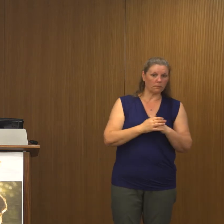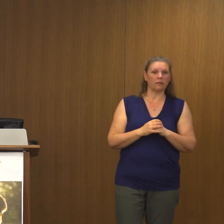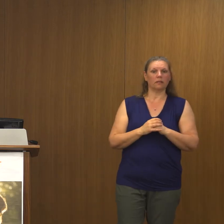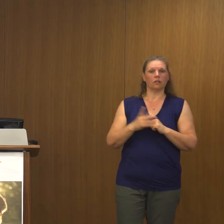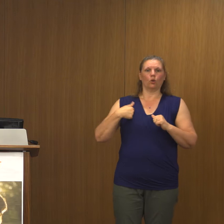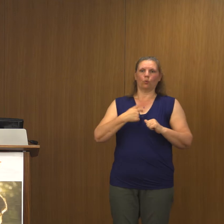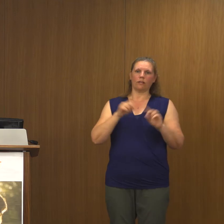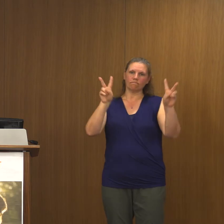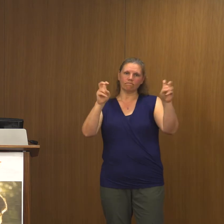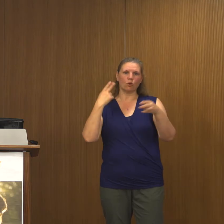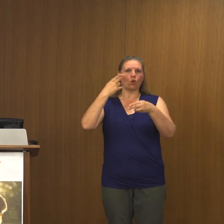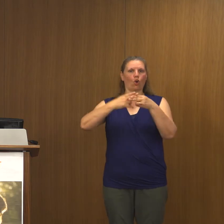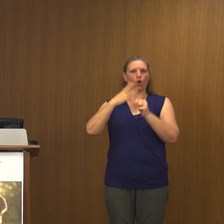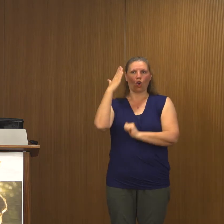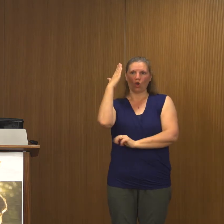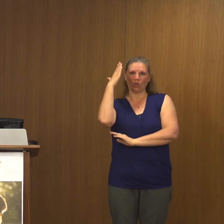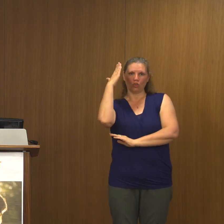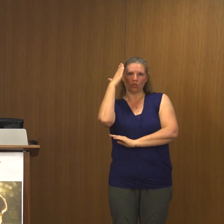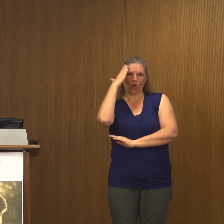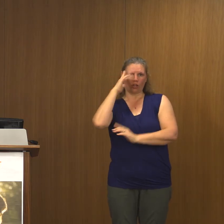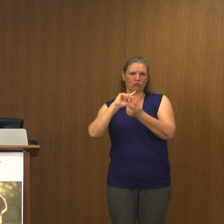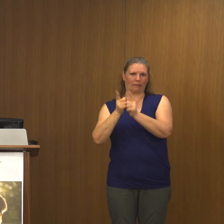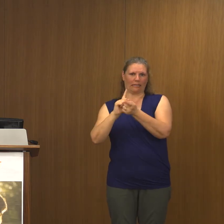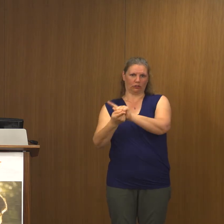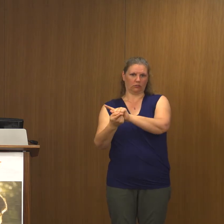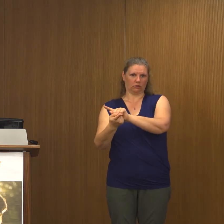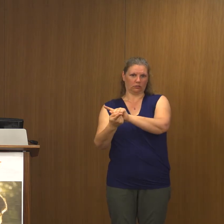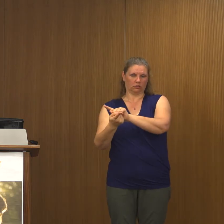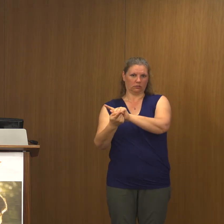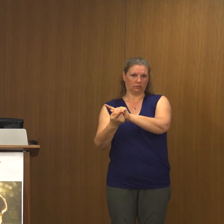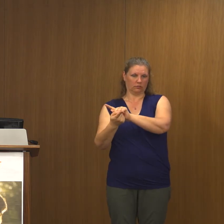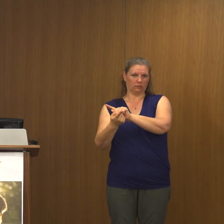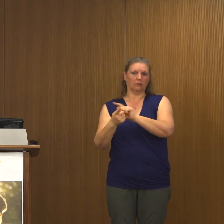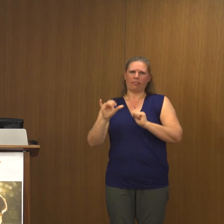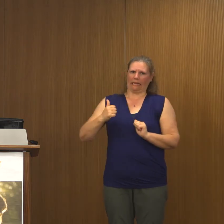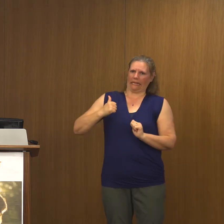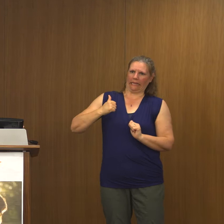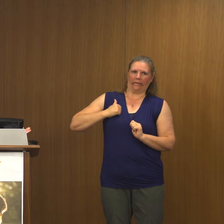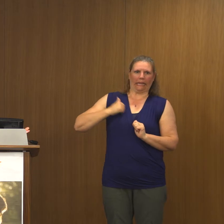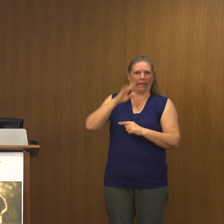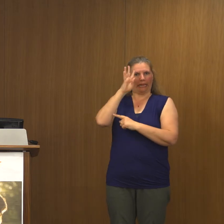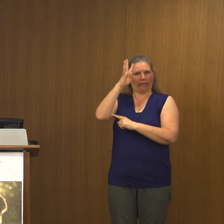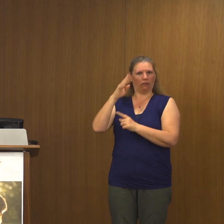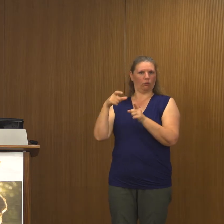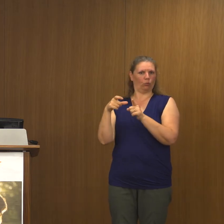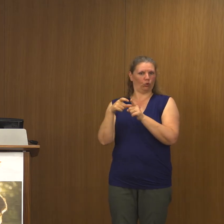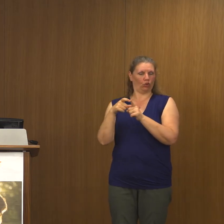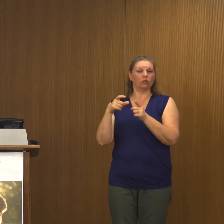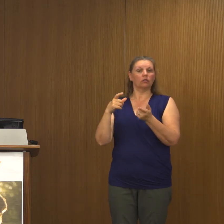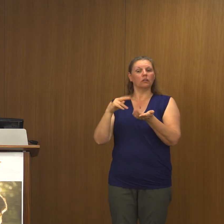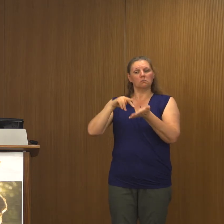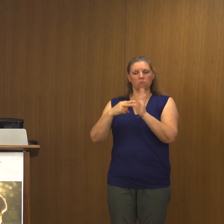knowledge translations, a very Canadian term, but knowledge translation initiatives where we essentially want to talk with